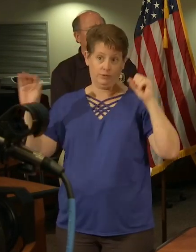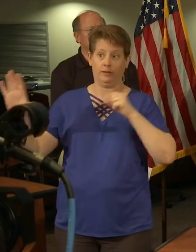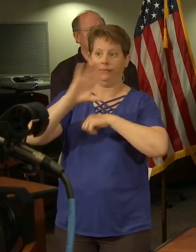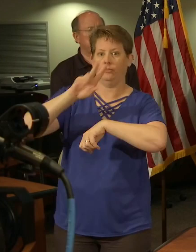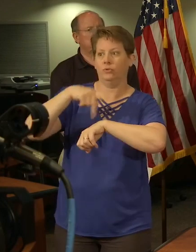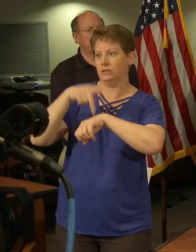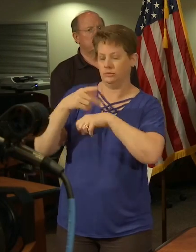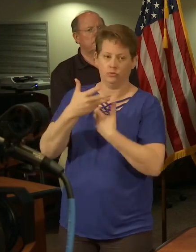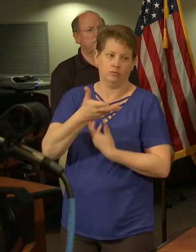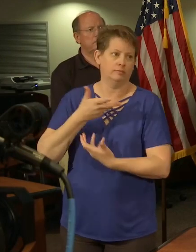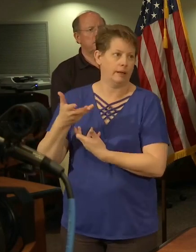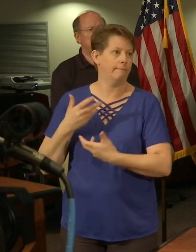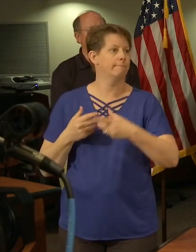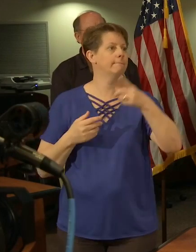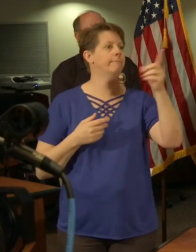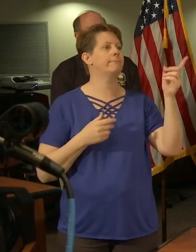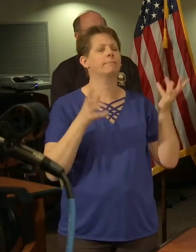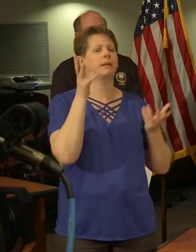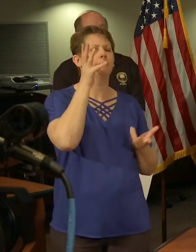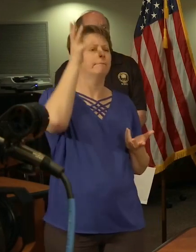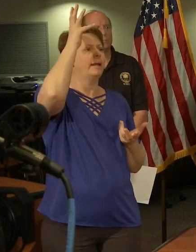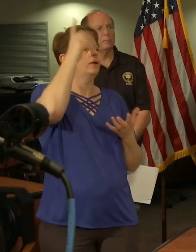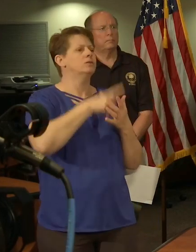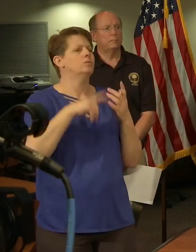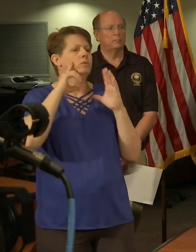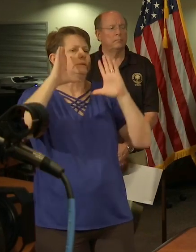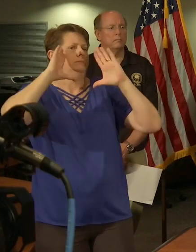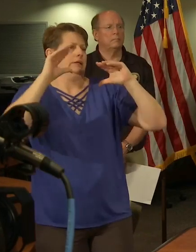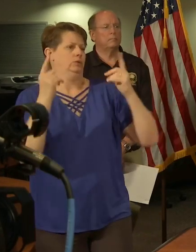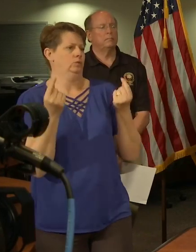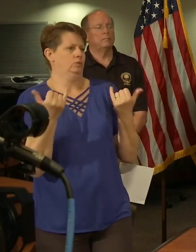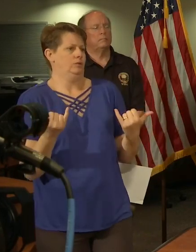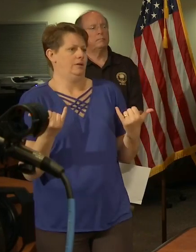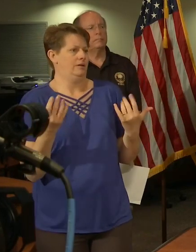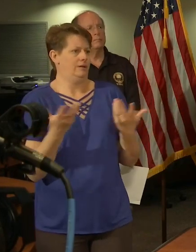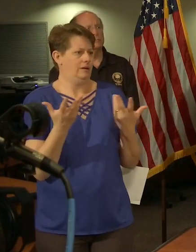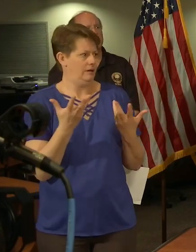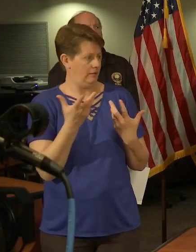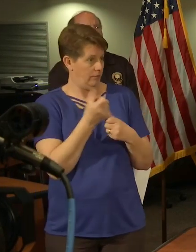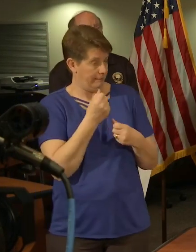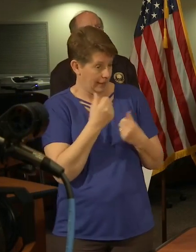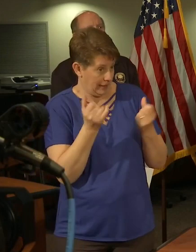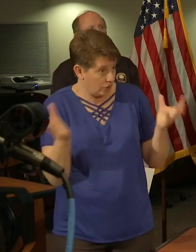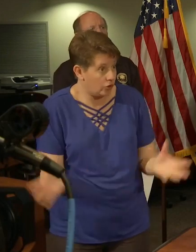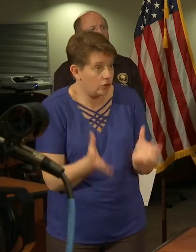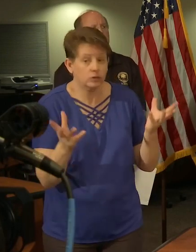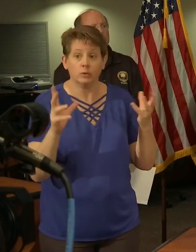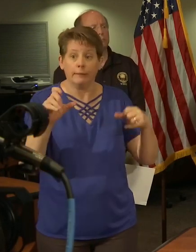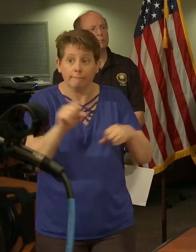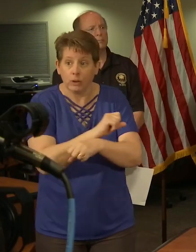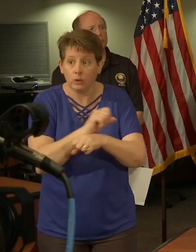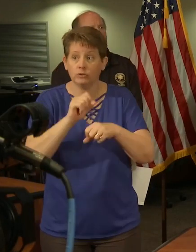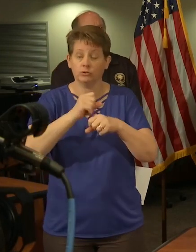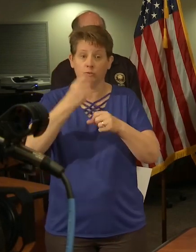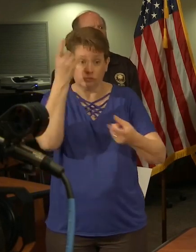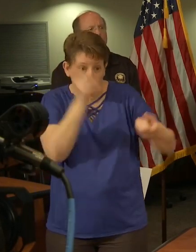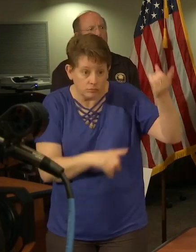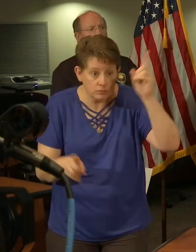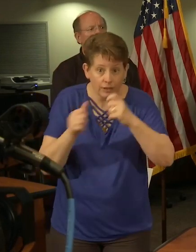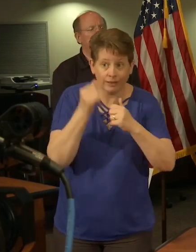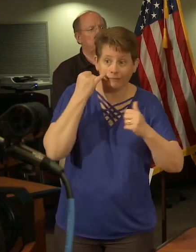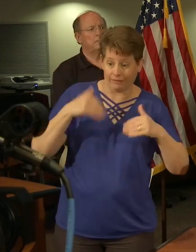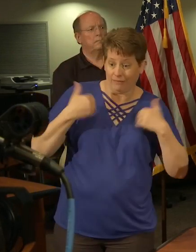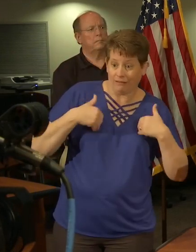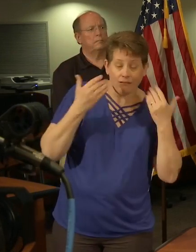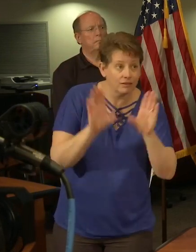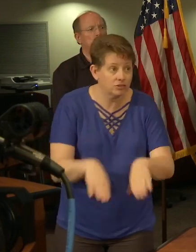principal. What are parents expected to do right now? Have you all made any encouragement to employers to work with them if they have young